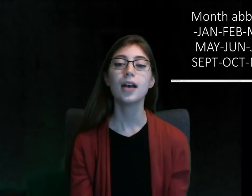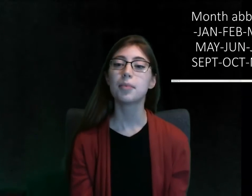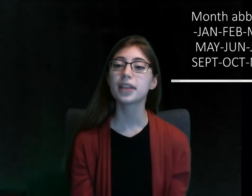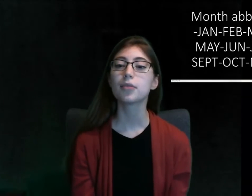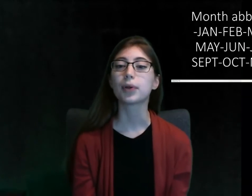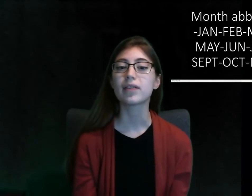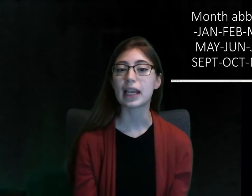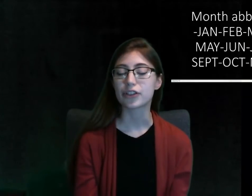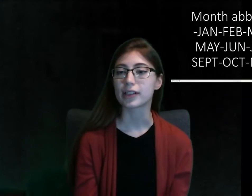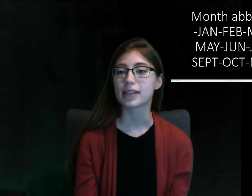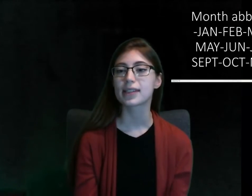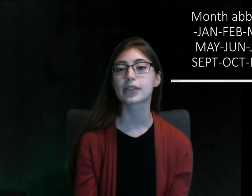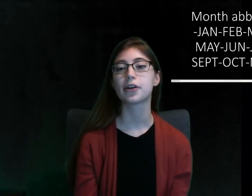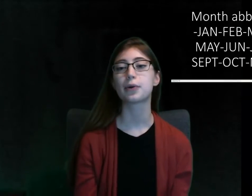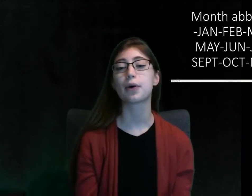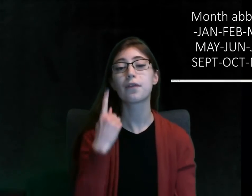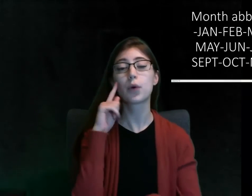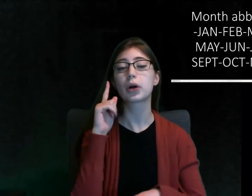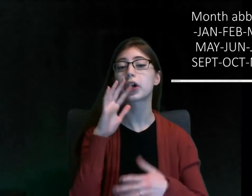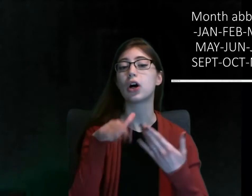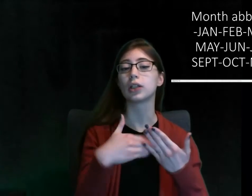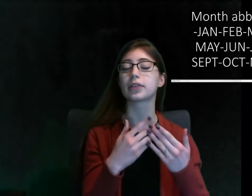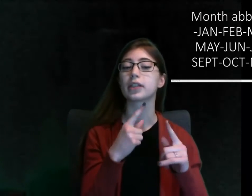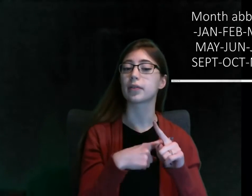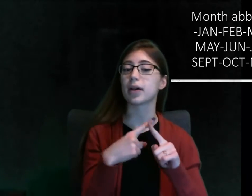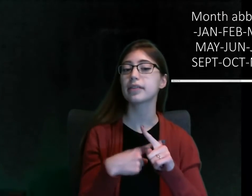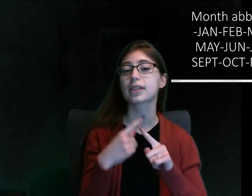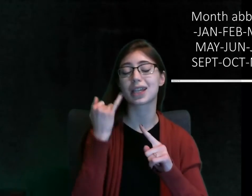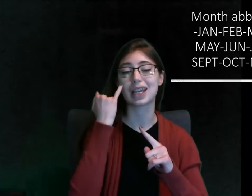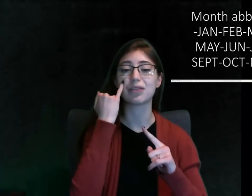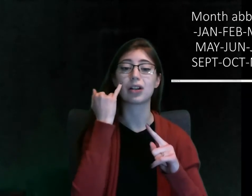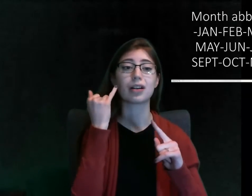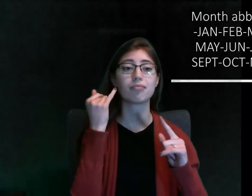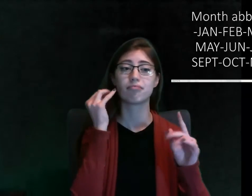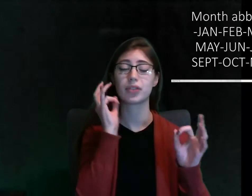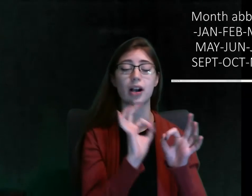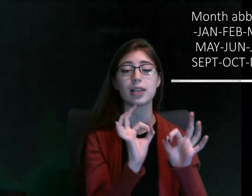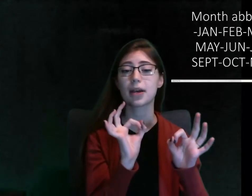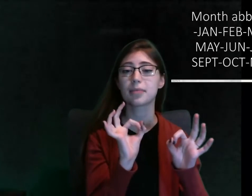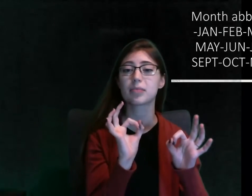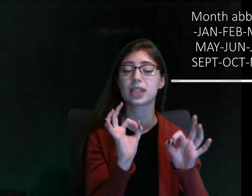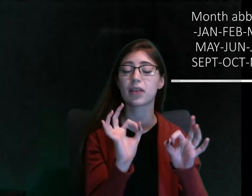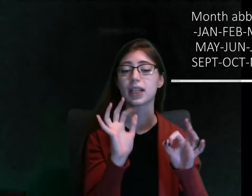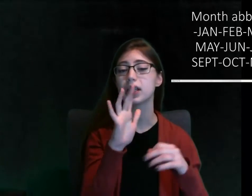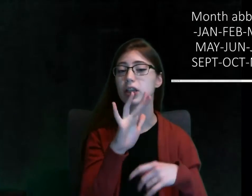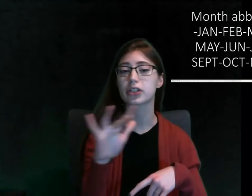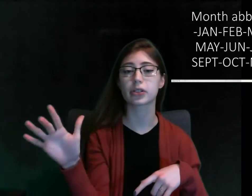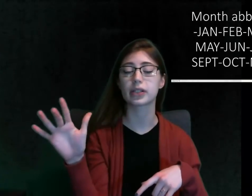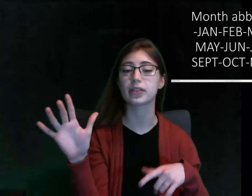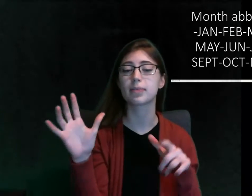Month abbreviations. So for all of the different months, if you're talking about them specifically, you're just going to spell